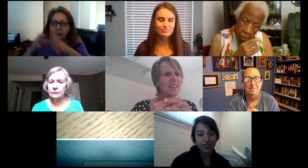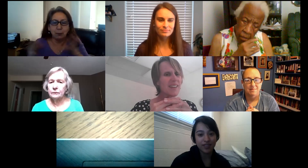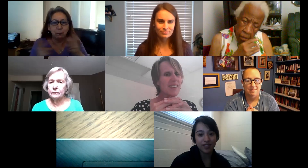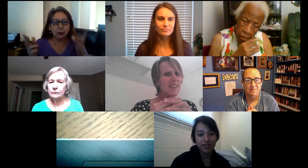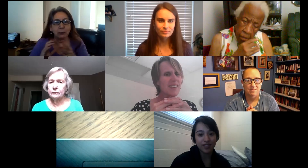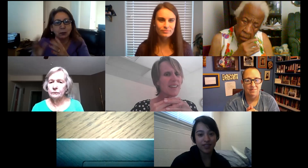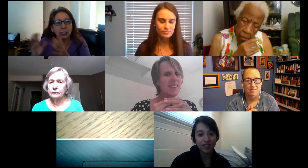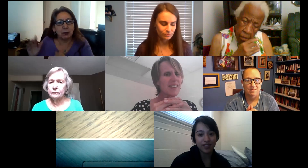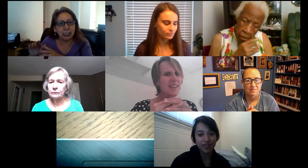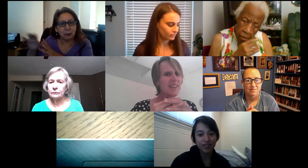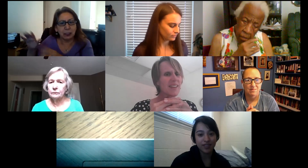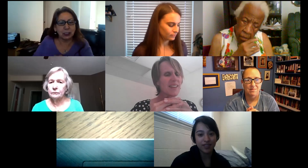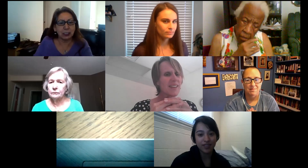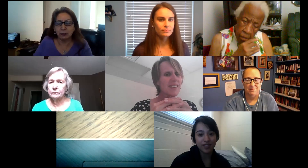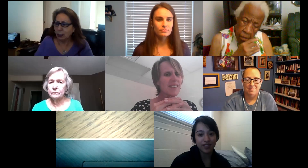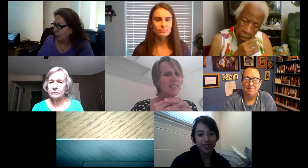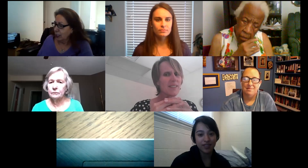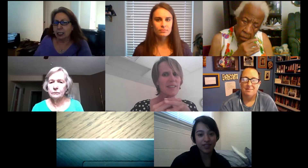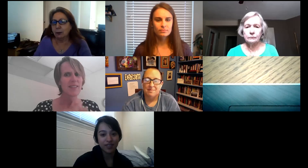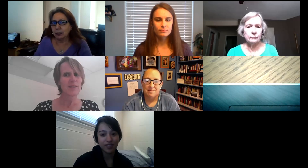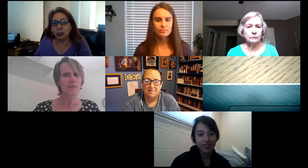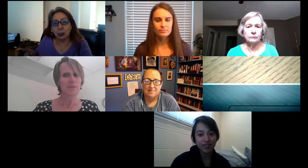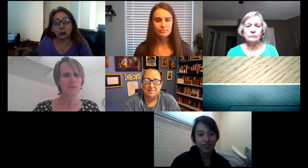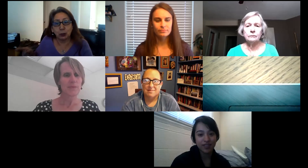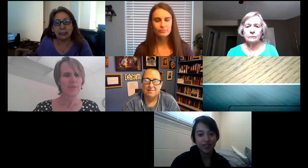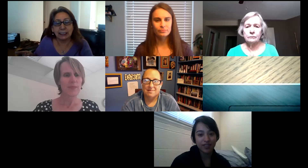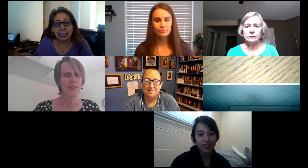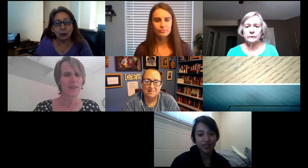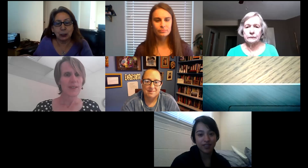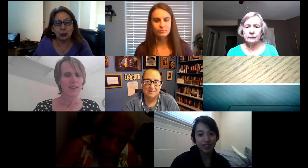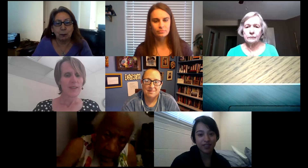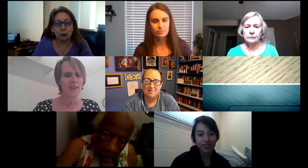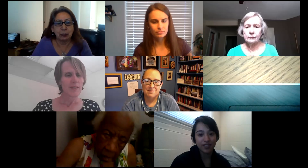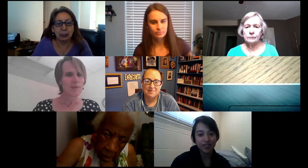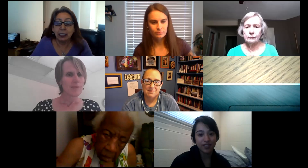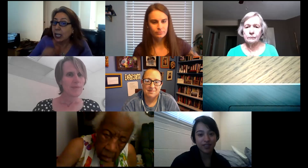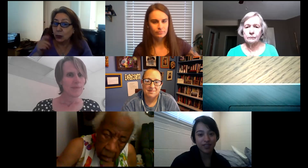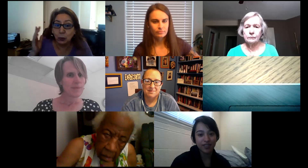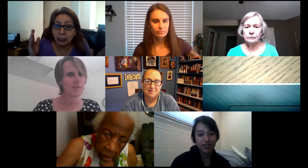both would communicate with each other. So I used her as a sign language interpreter, not knowing that